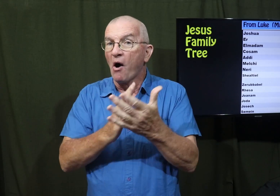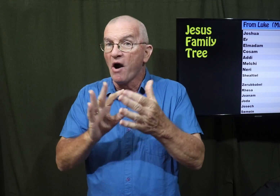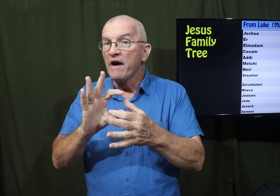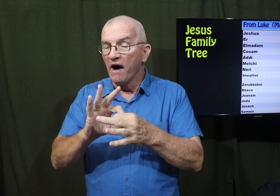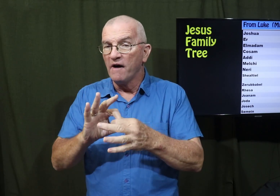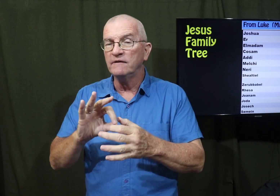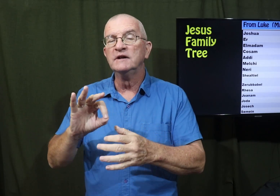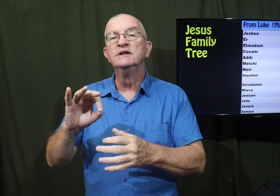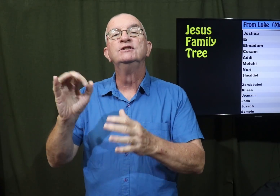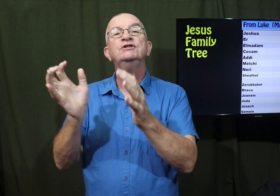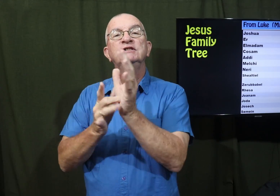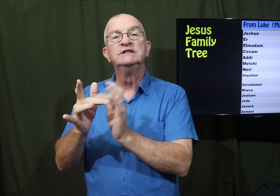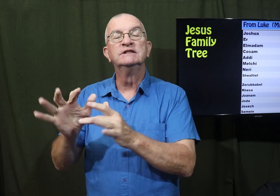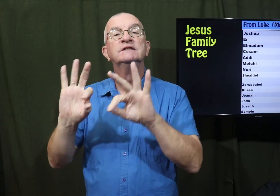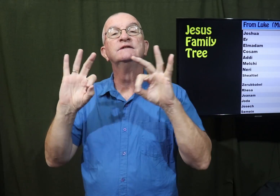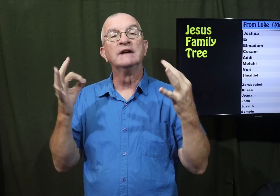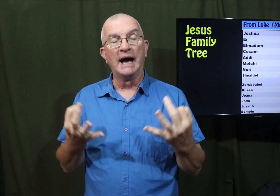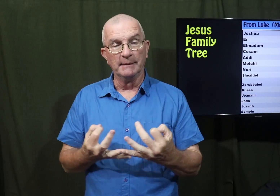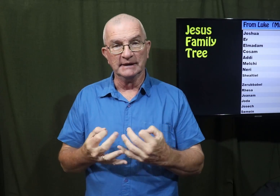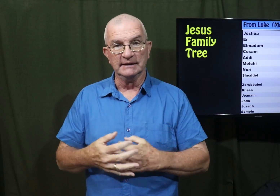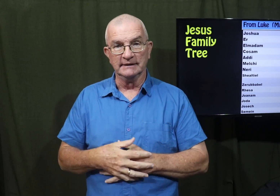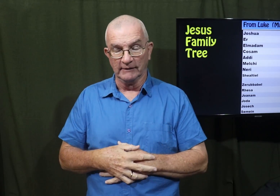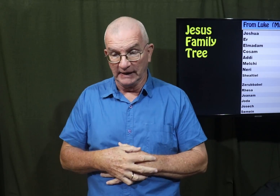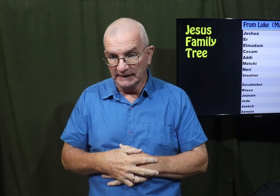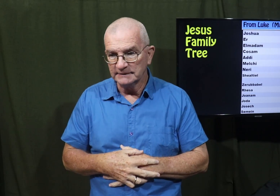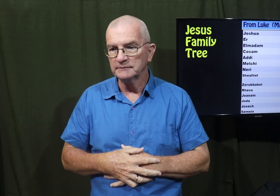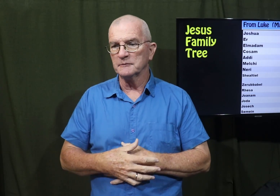lists them as part of Jesus' family.